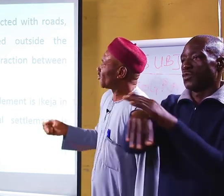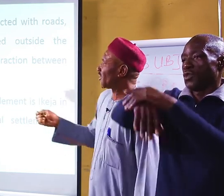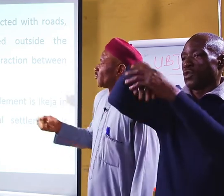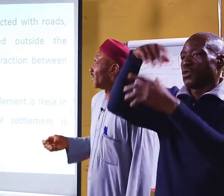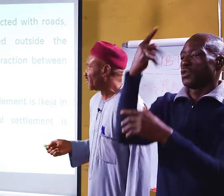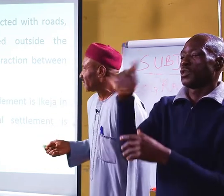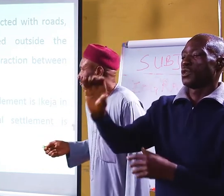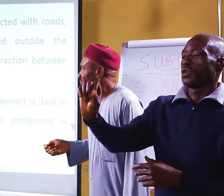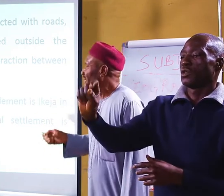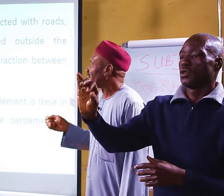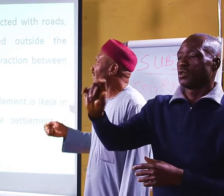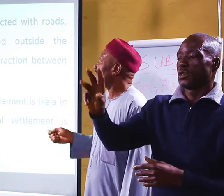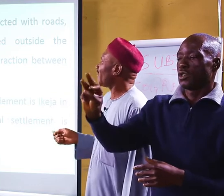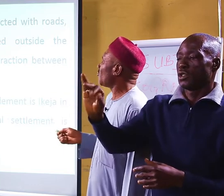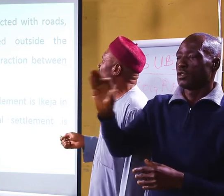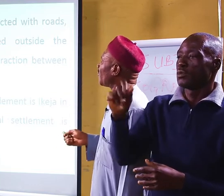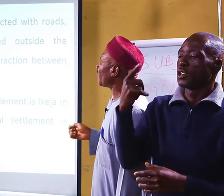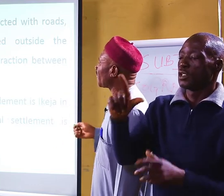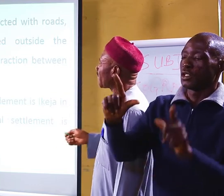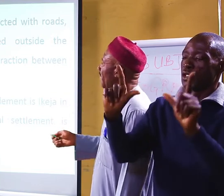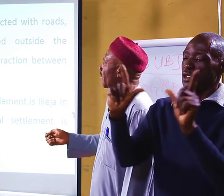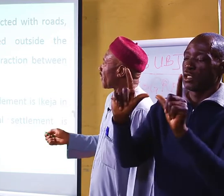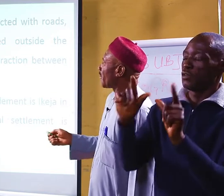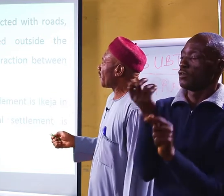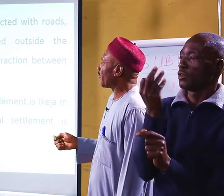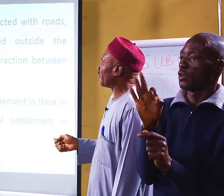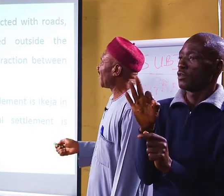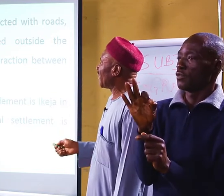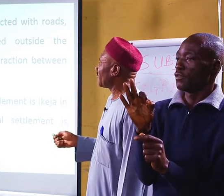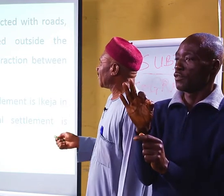the settlement. The level